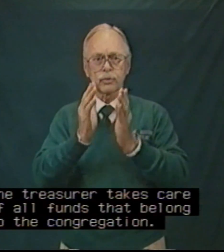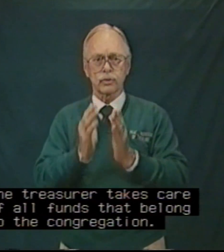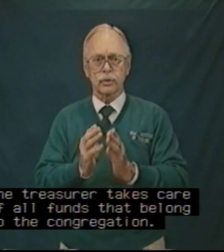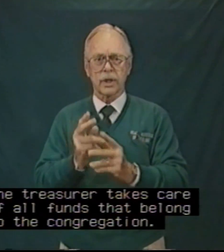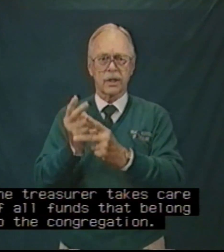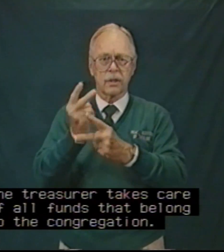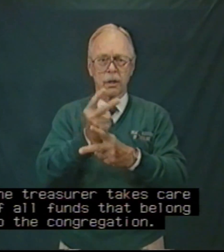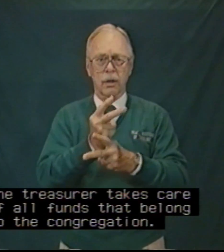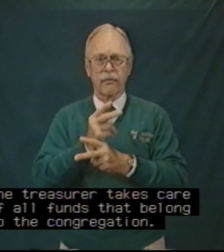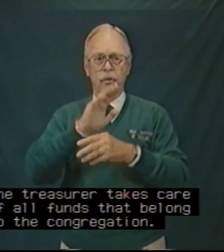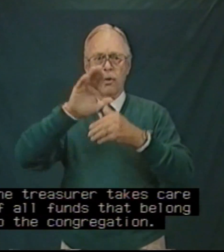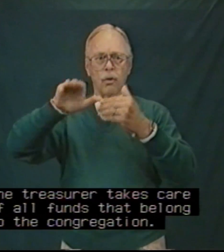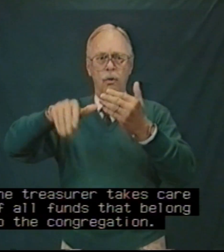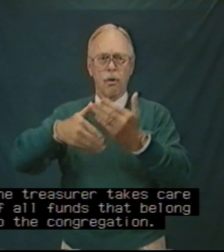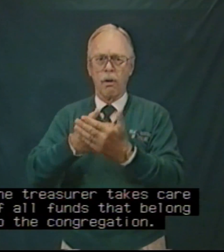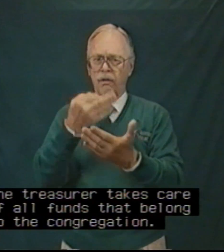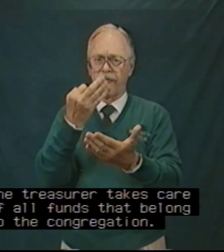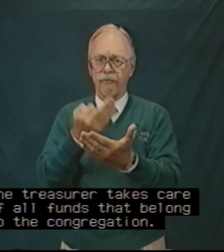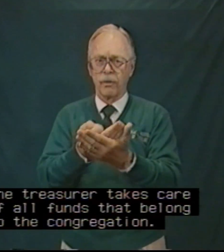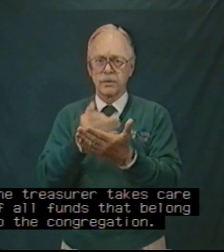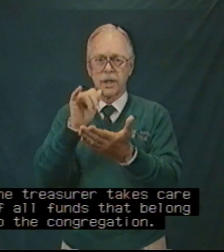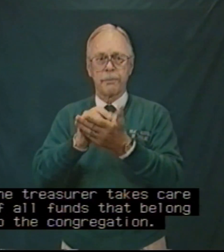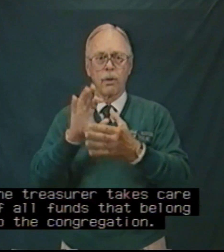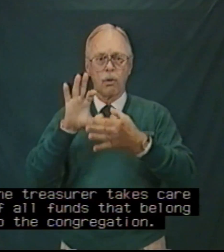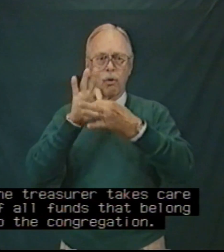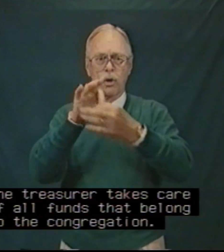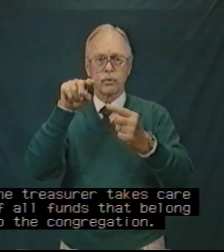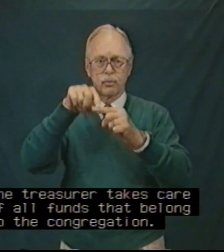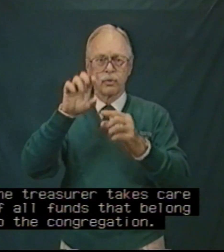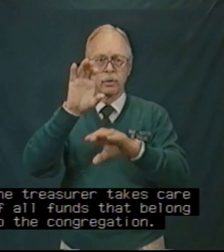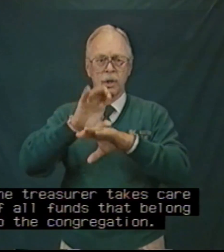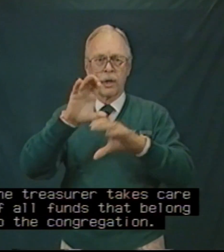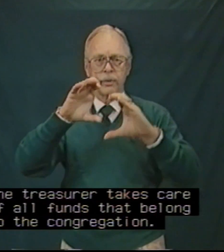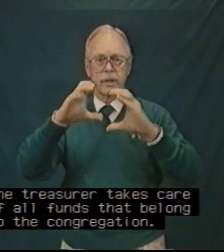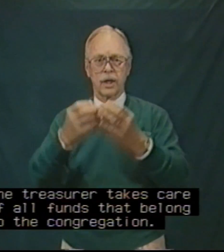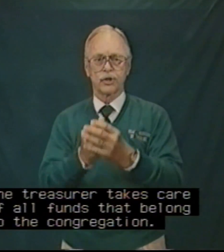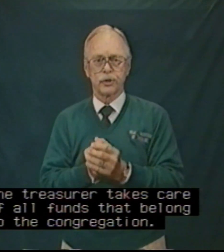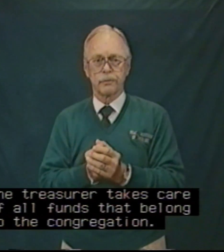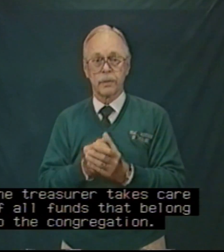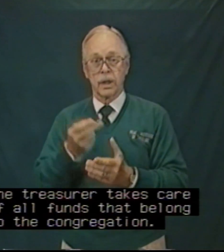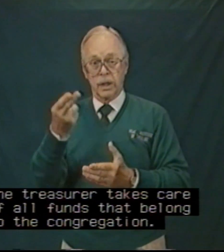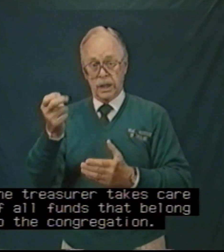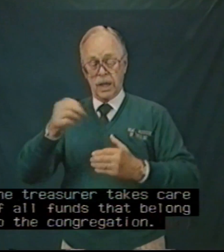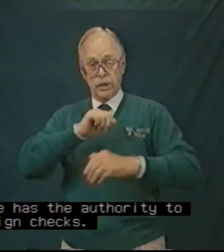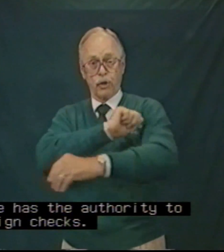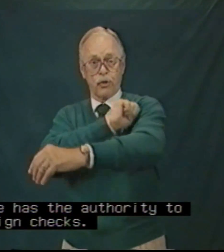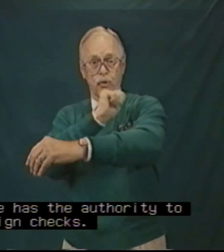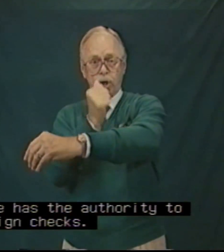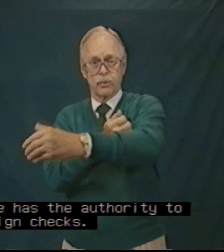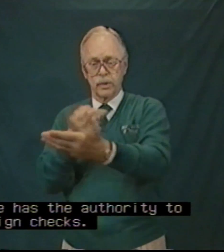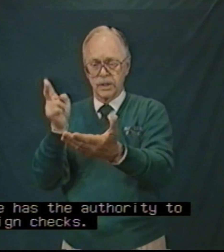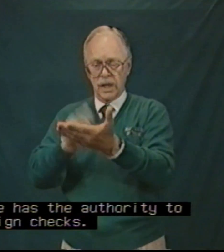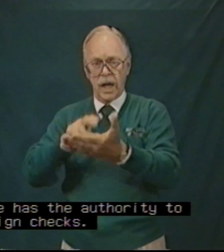The Treasurer takes care of all the funds that belong to the congregation. He has the authority to sign checks.